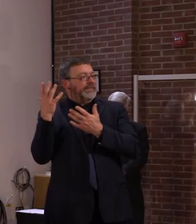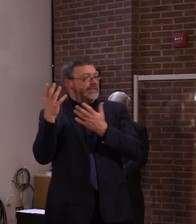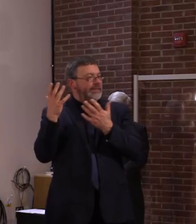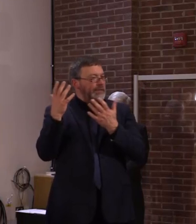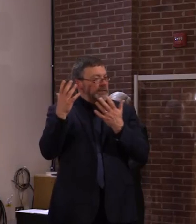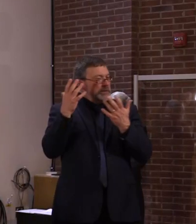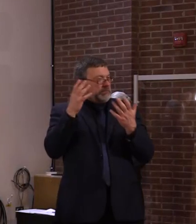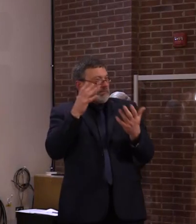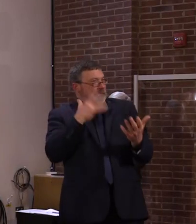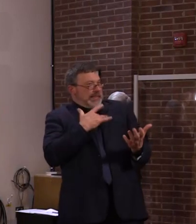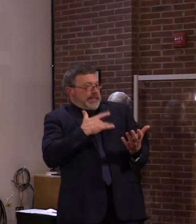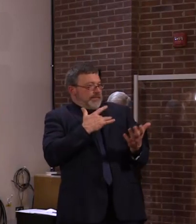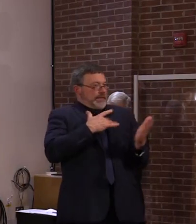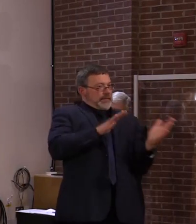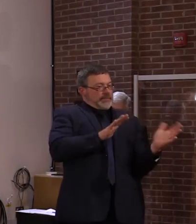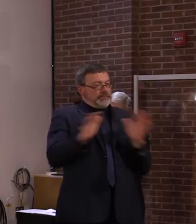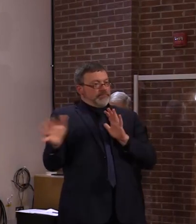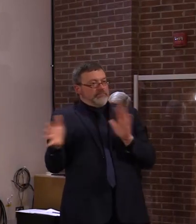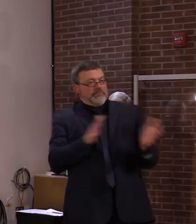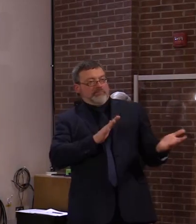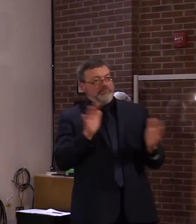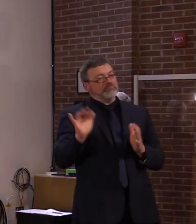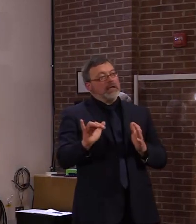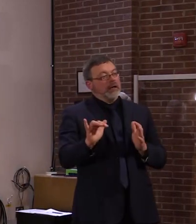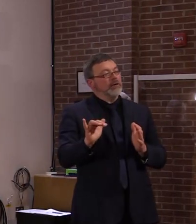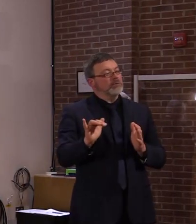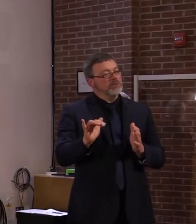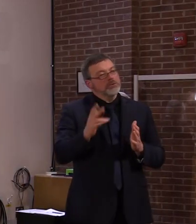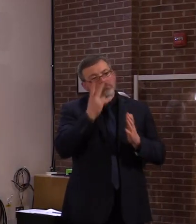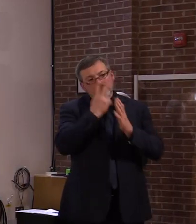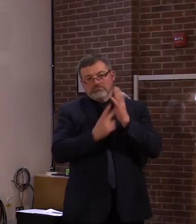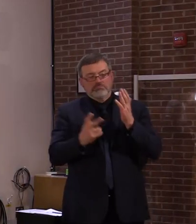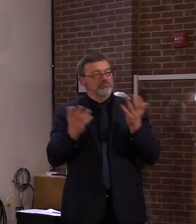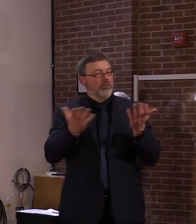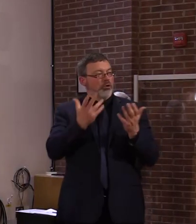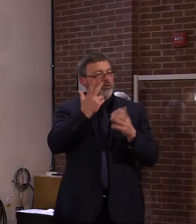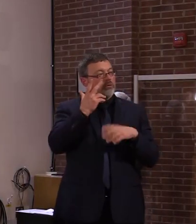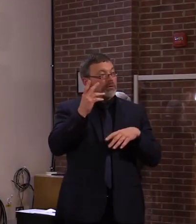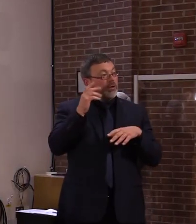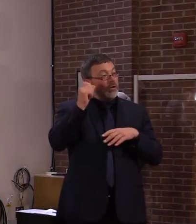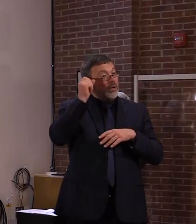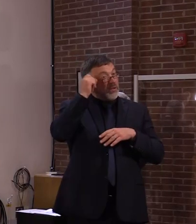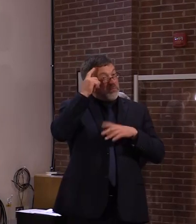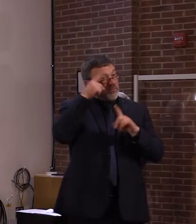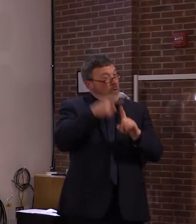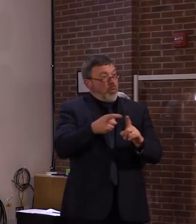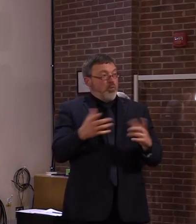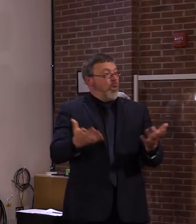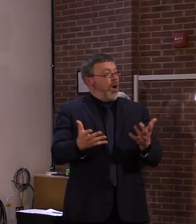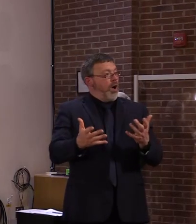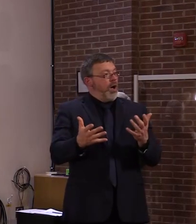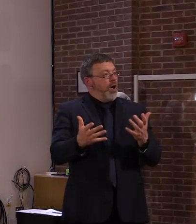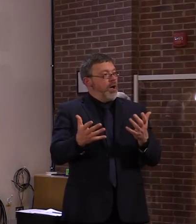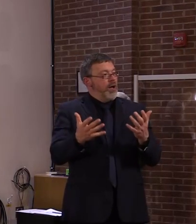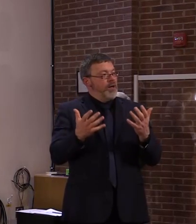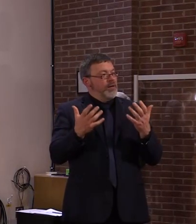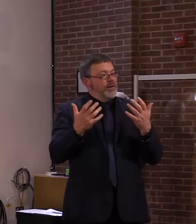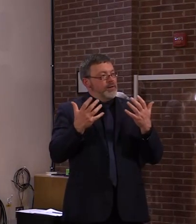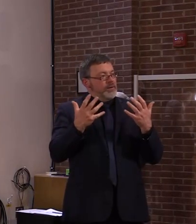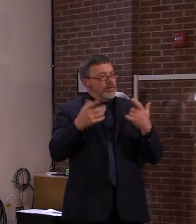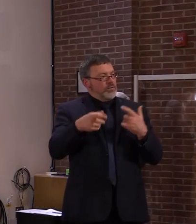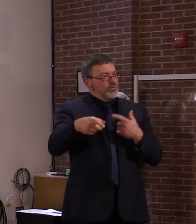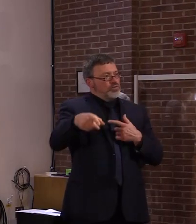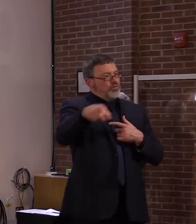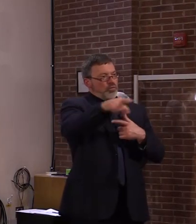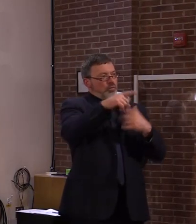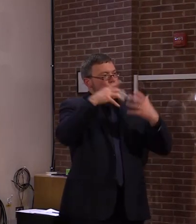the take-home message, actually, to come back to your question, needs to be, this is the time that you want to do all the things that